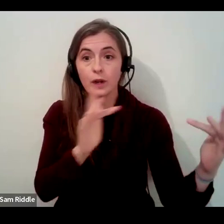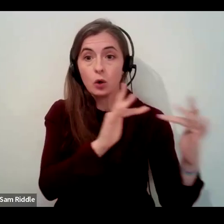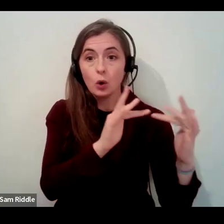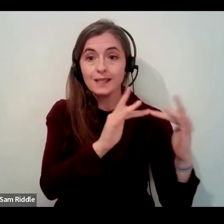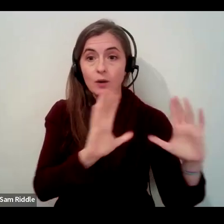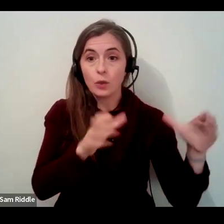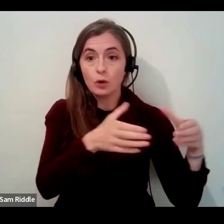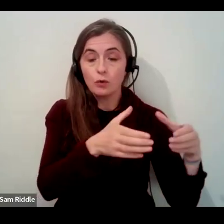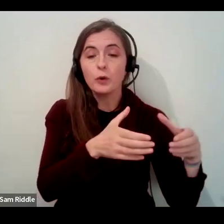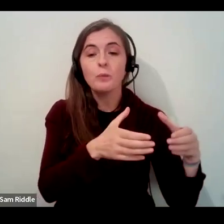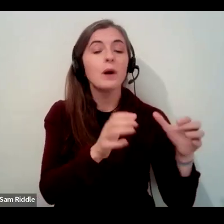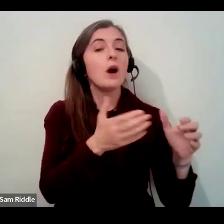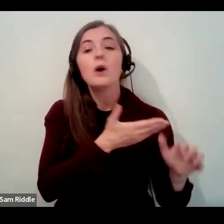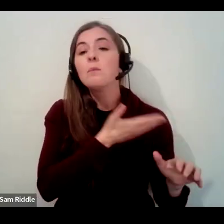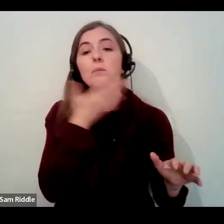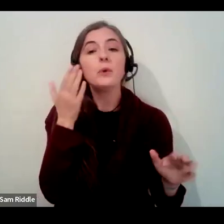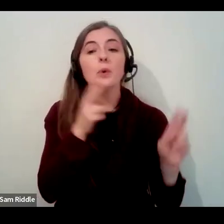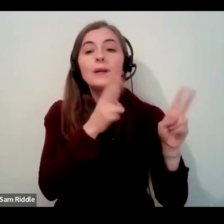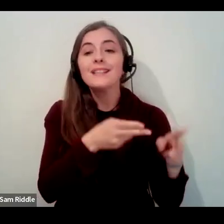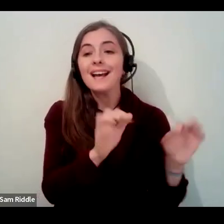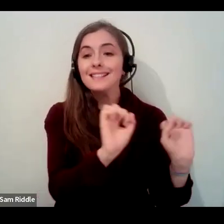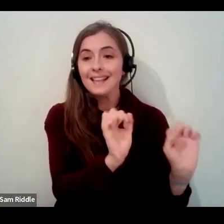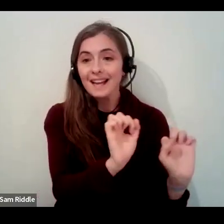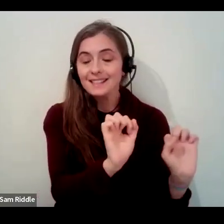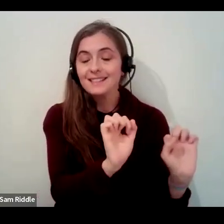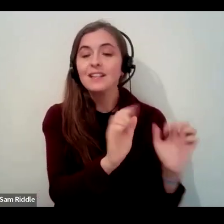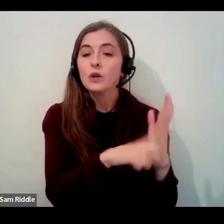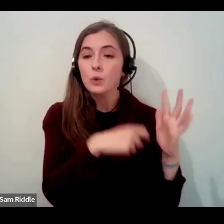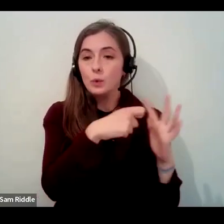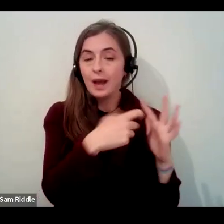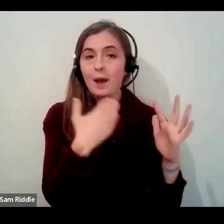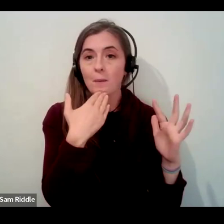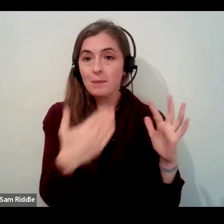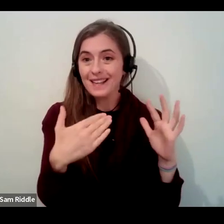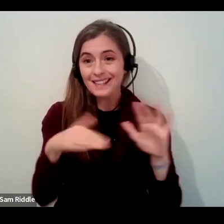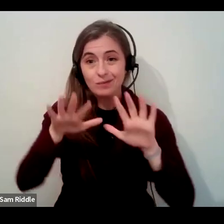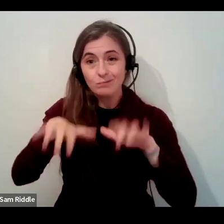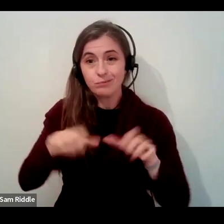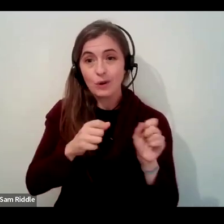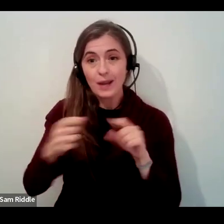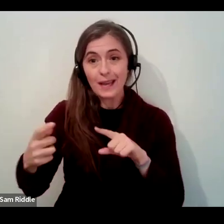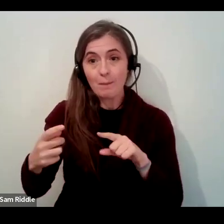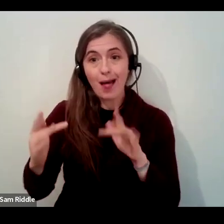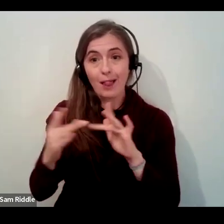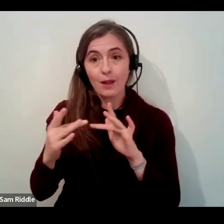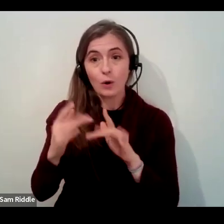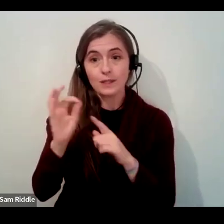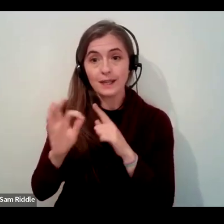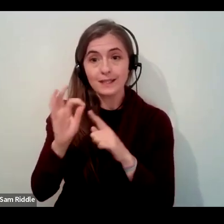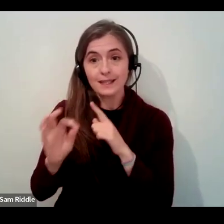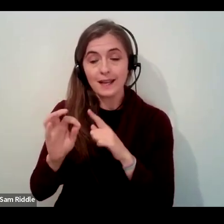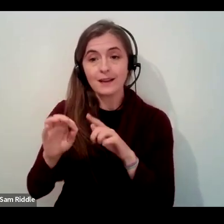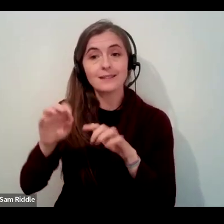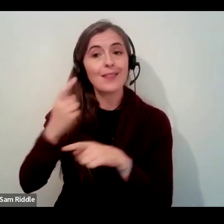group Not Dead Yet UK, please leave your email contact details in the chat and we can forward them